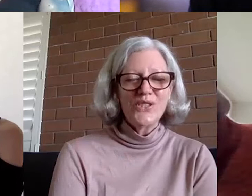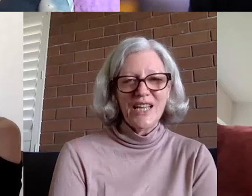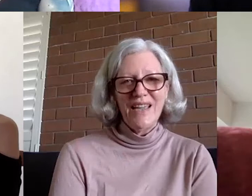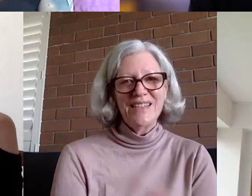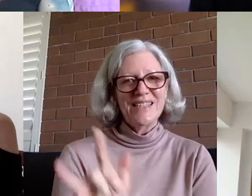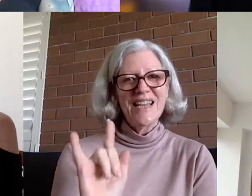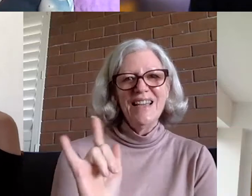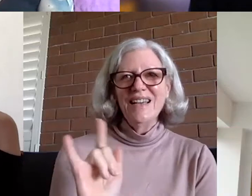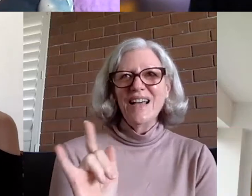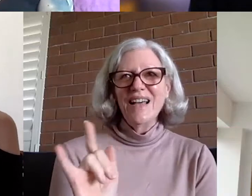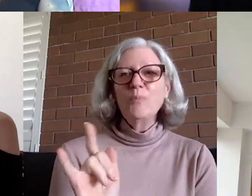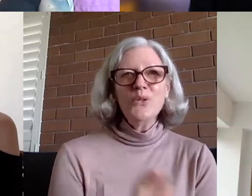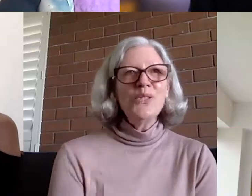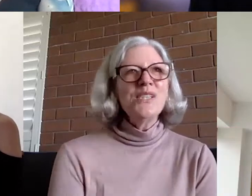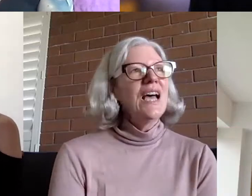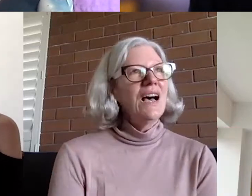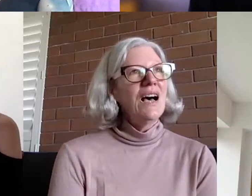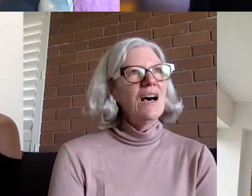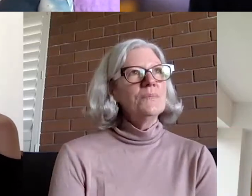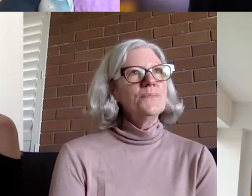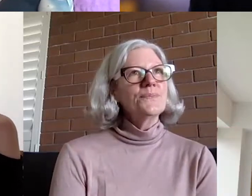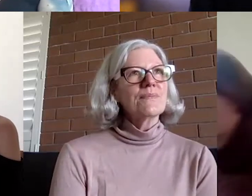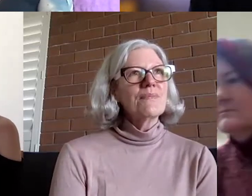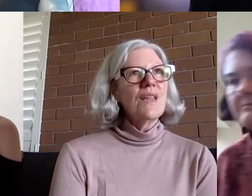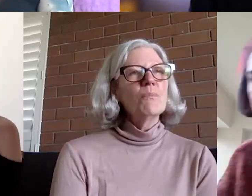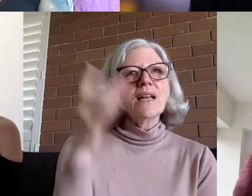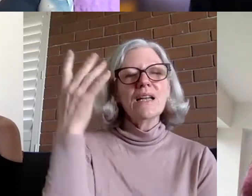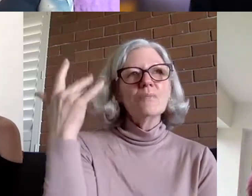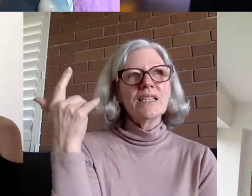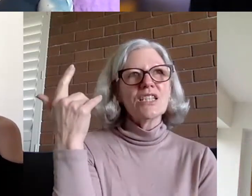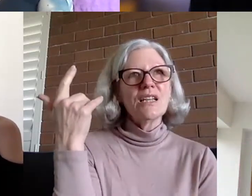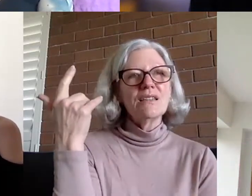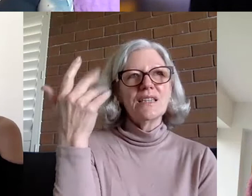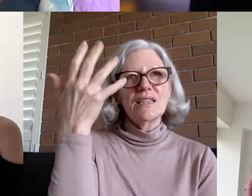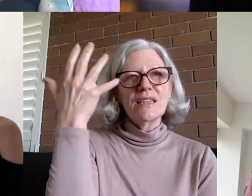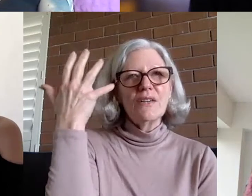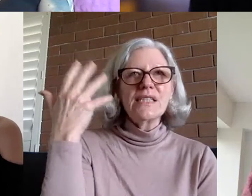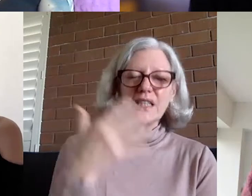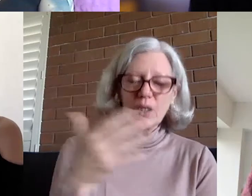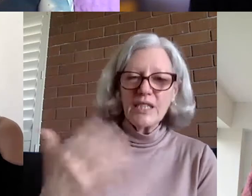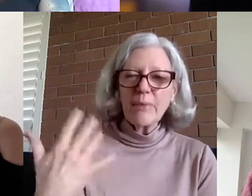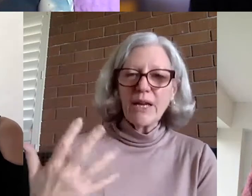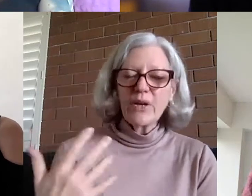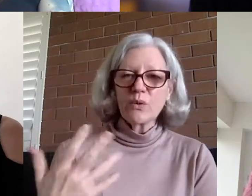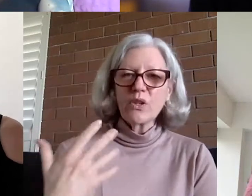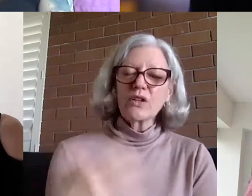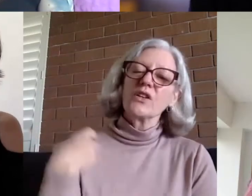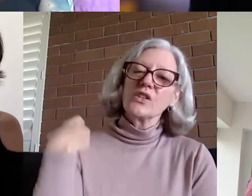used and abused. But there is linguistic background to a lot of those.